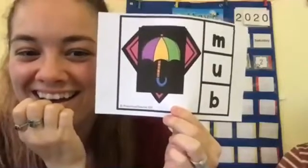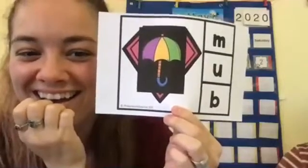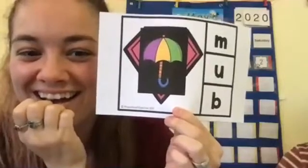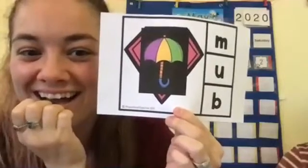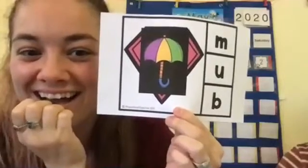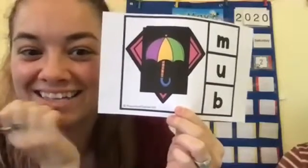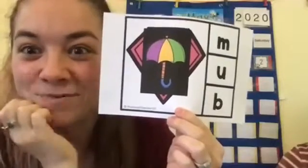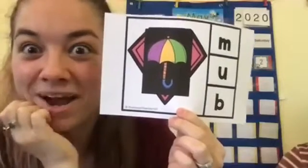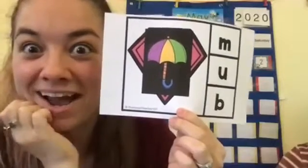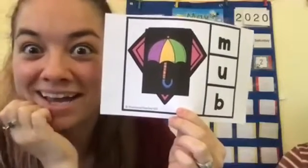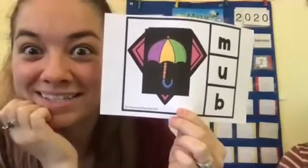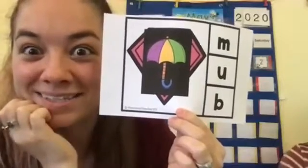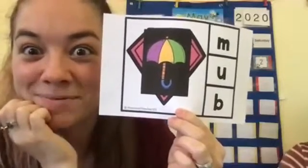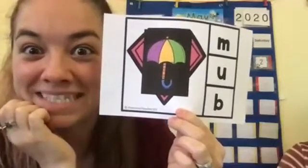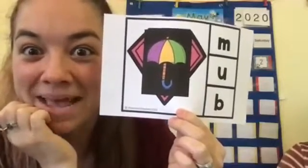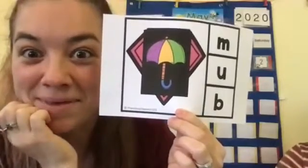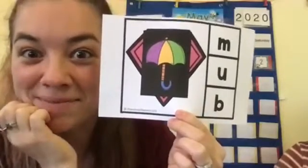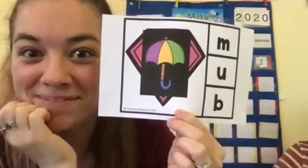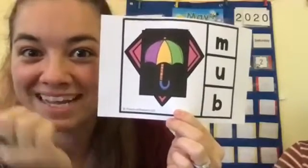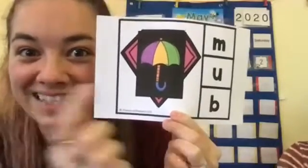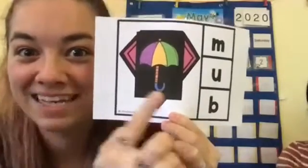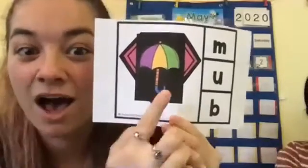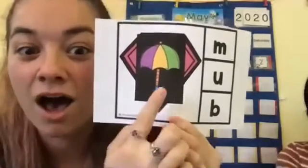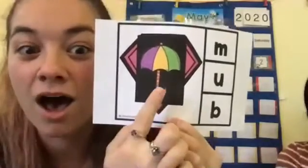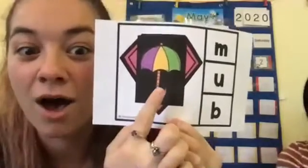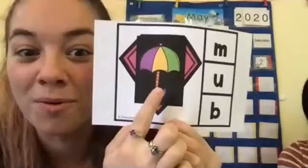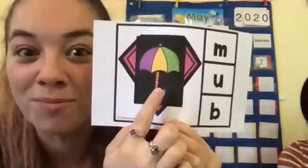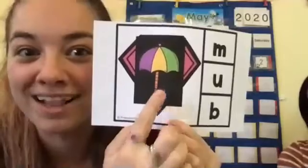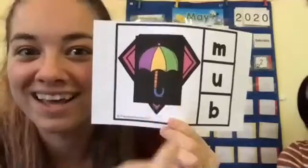I see wide eyes. What does that mean, my friends? Umbrella.